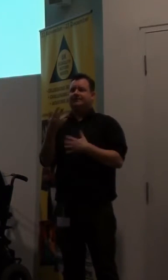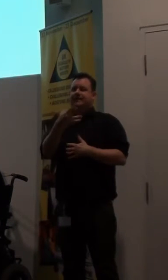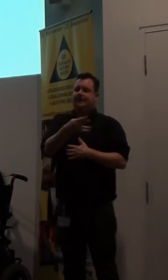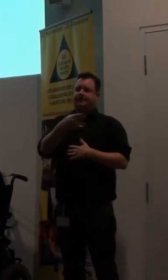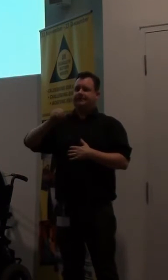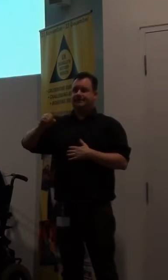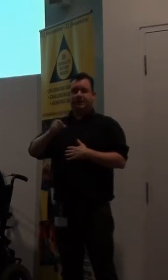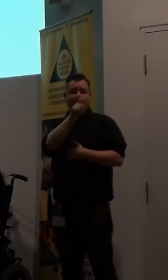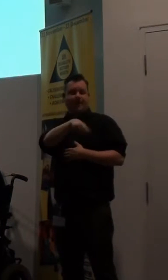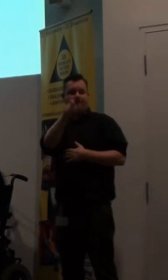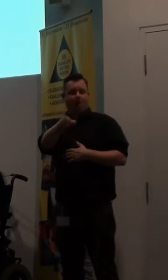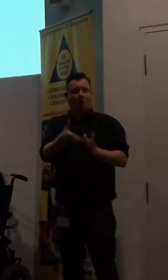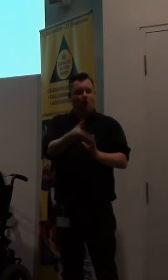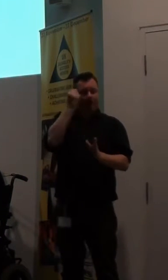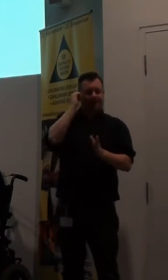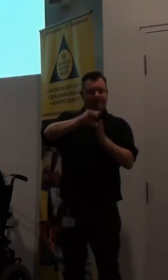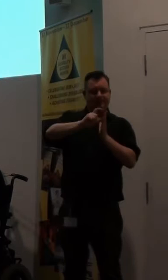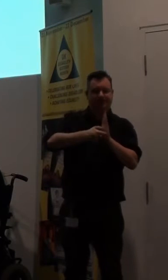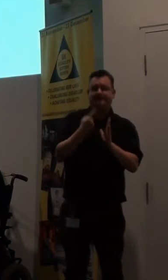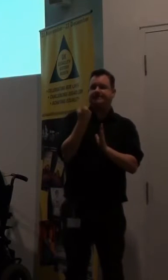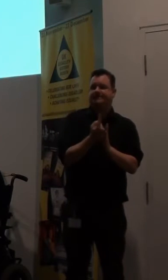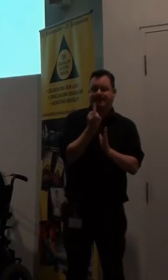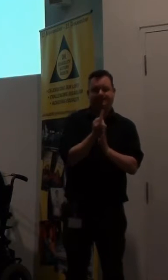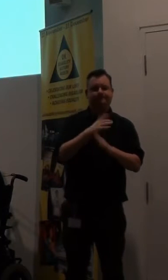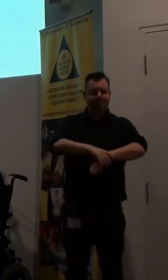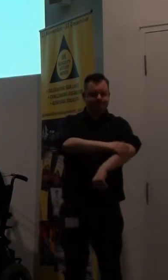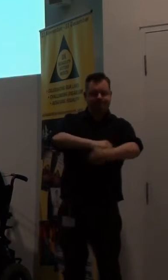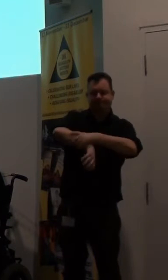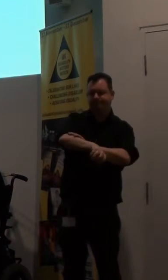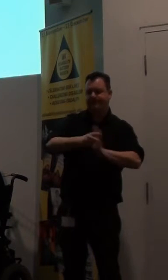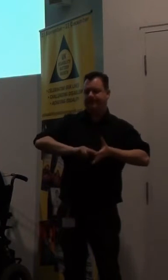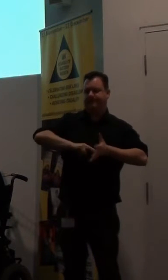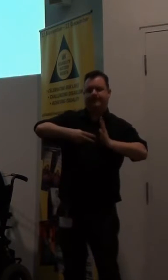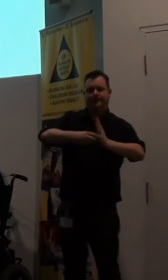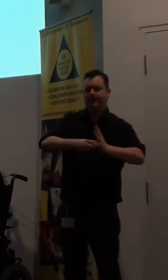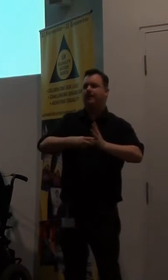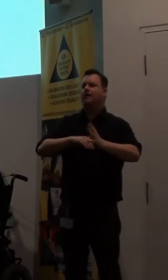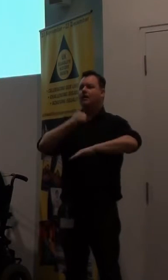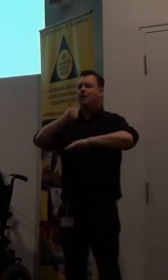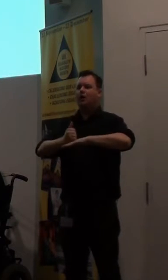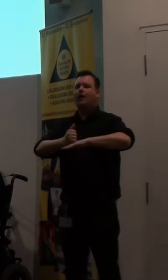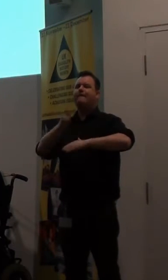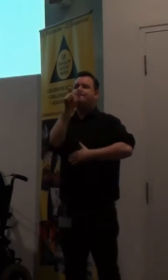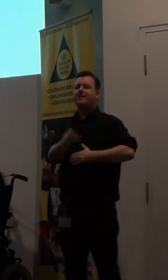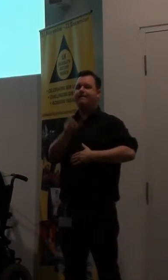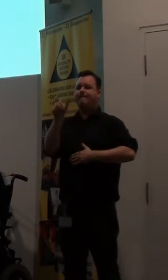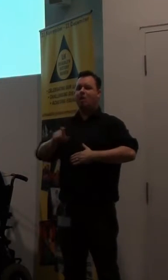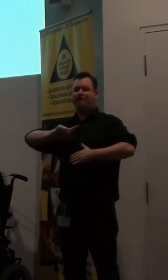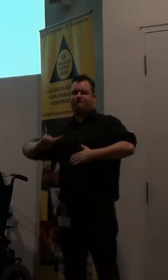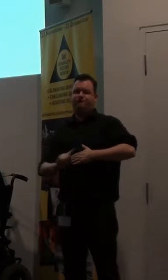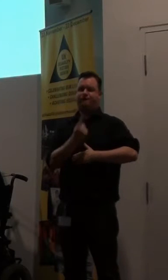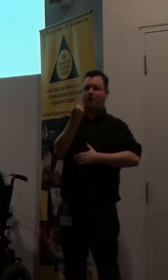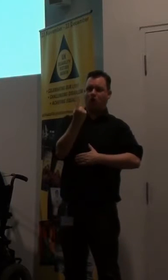learning disabilities themselves became organised. And that's when we got things like the People First Movement,